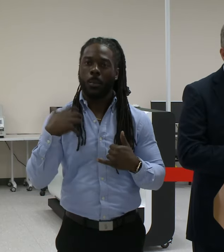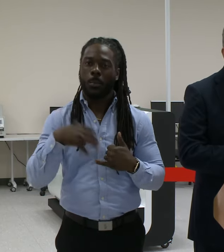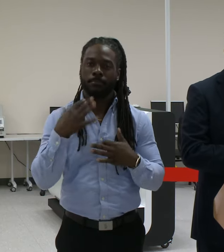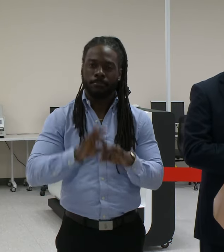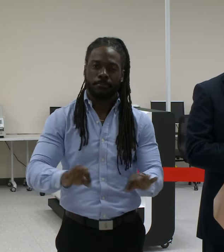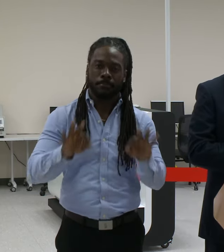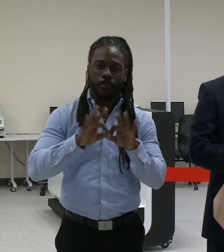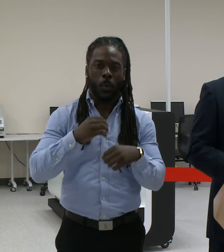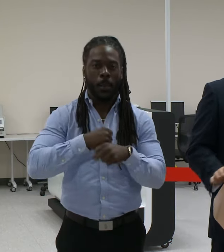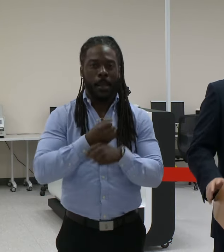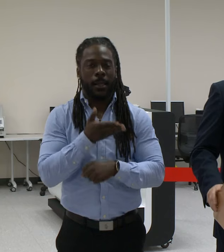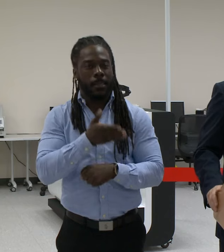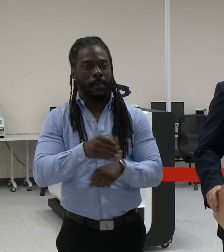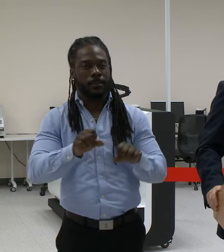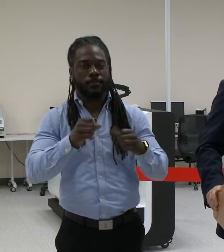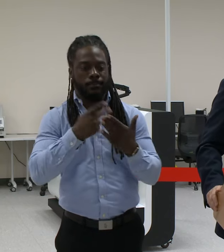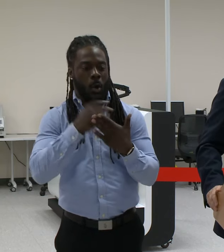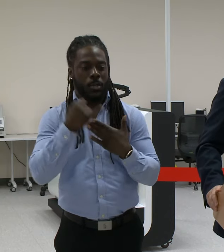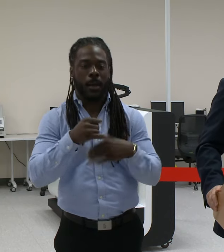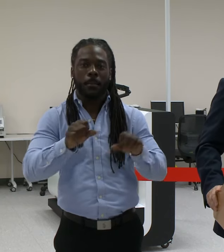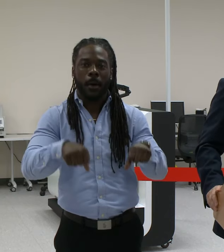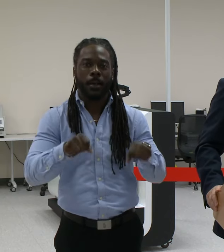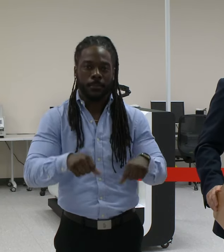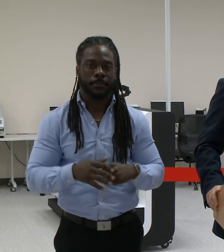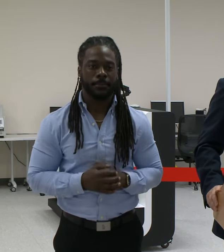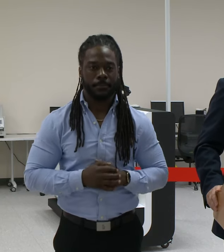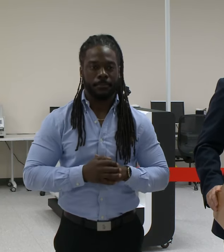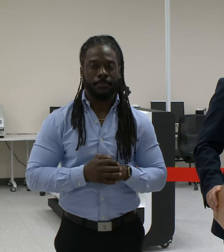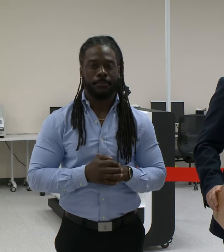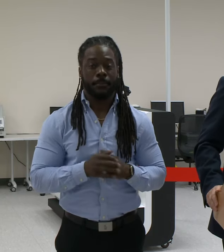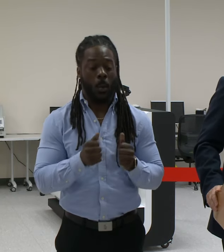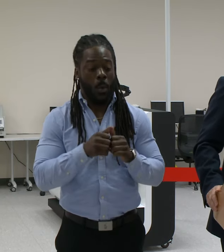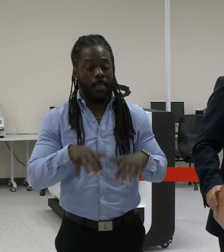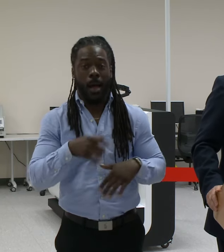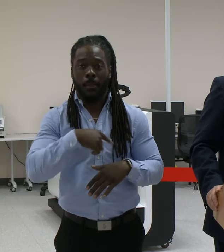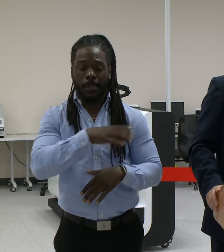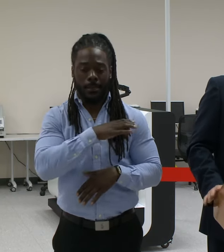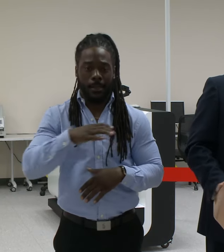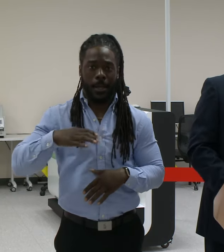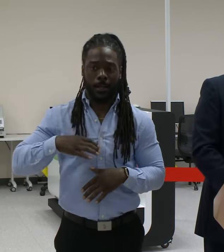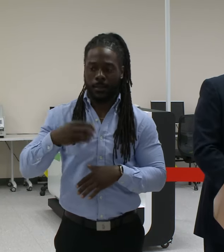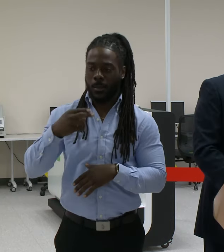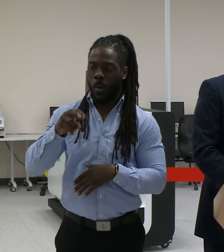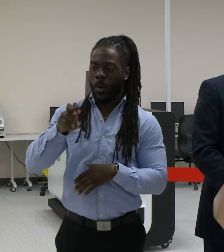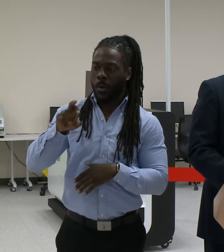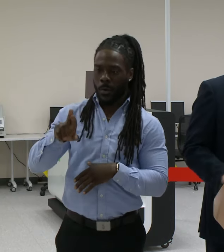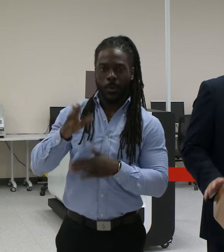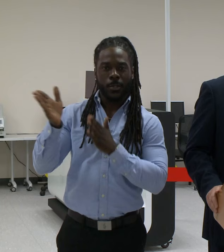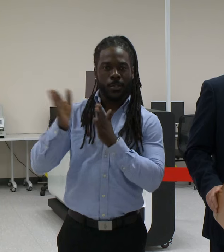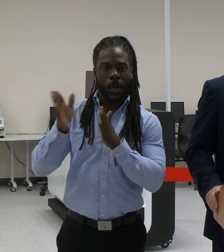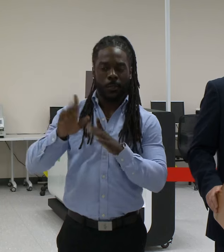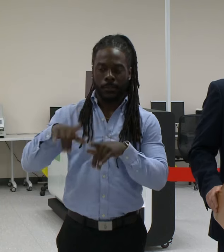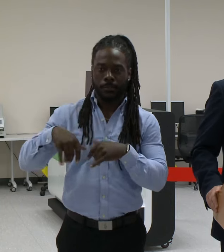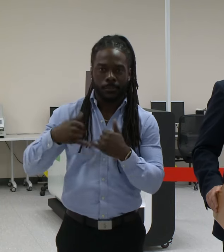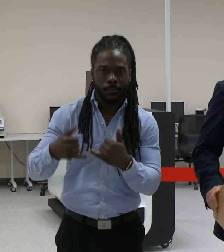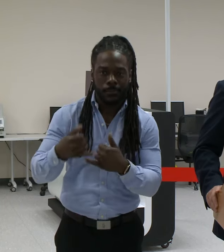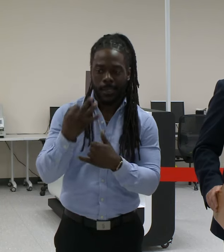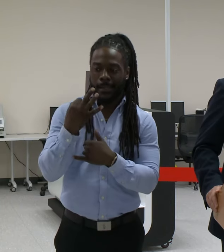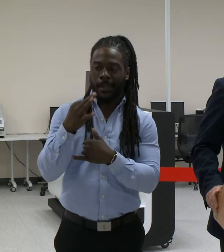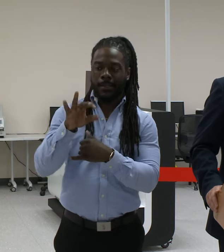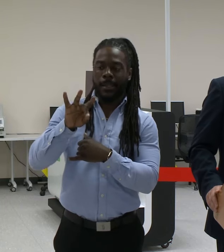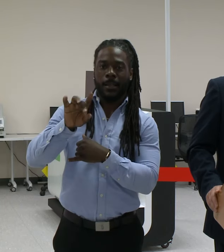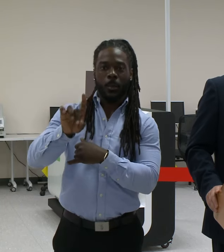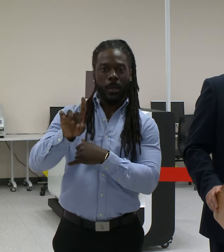this Digitization Center possible. But without Congressman Steny Hoyer's service since